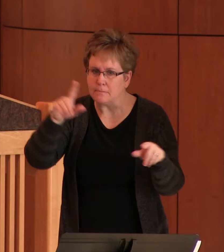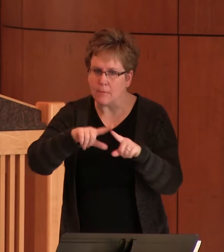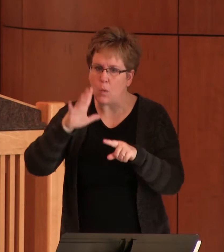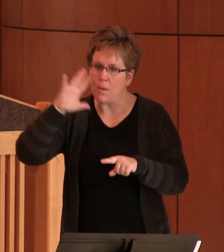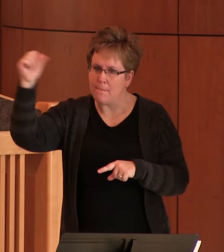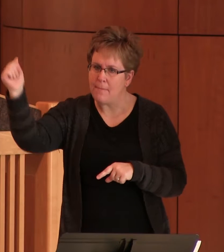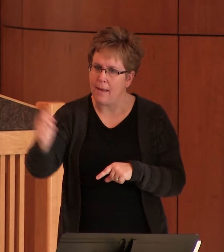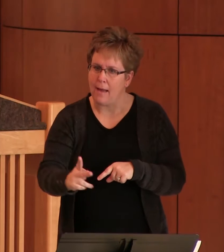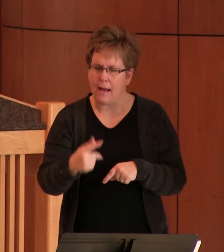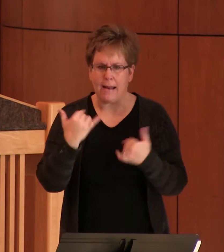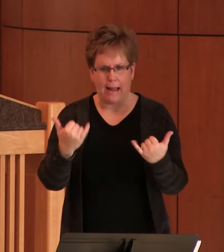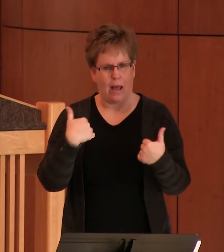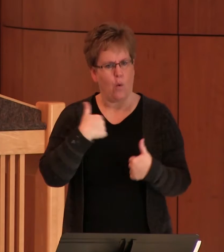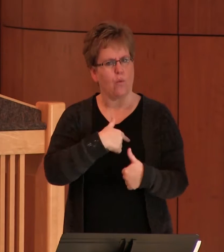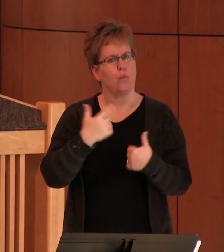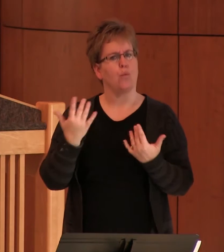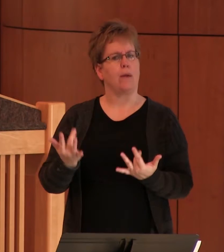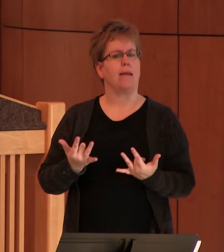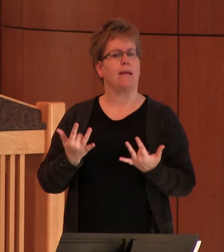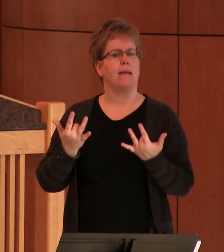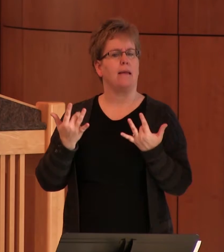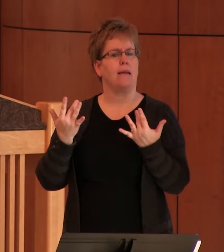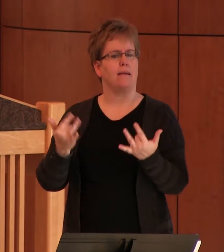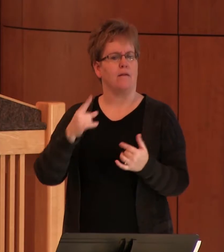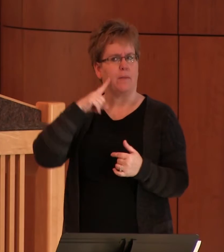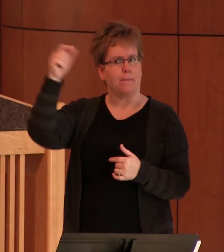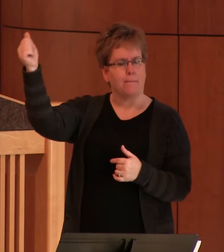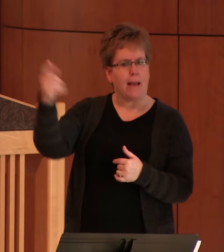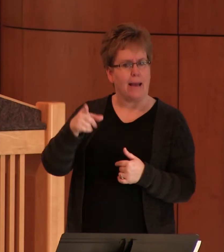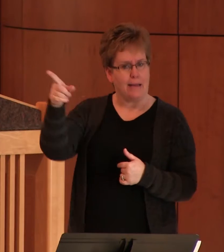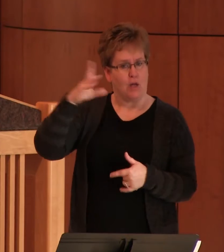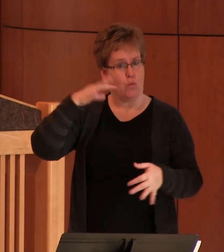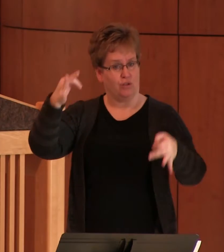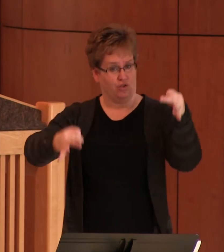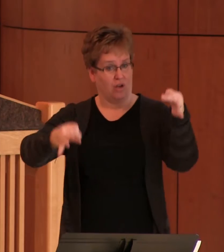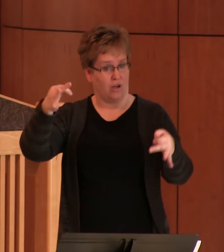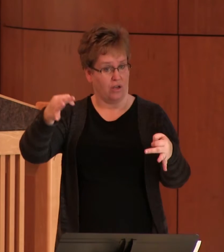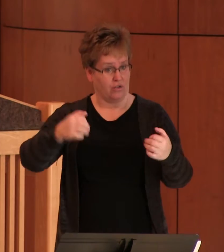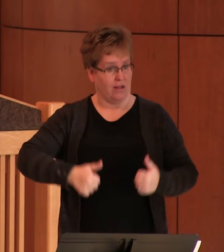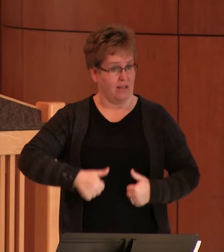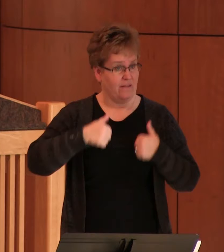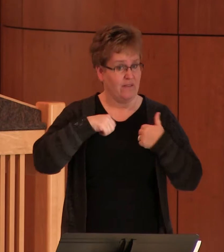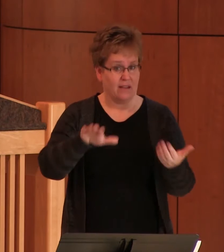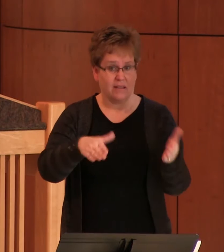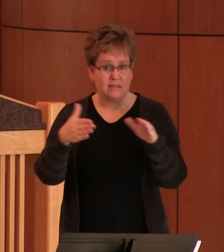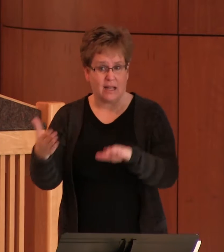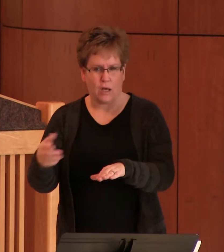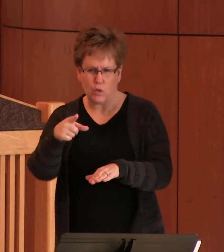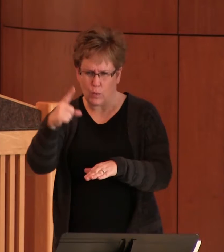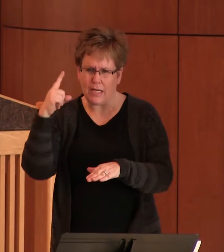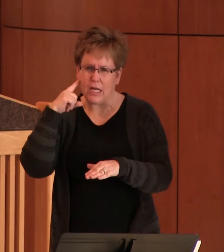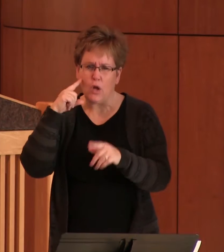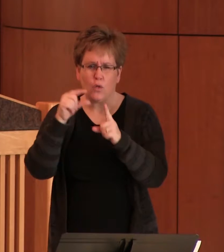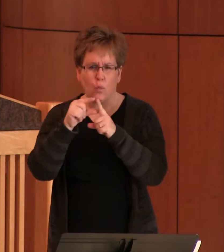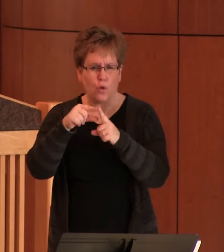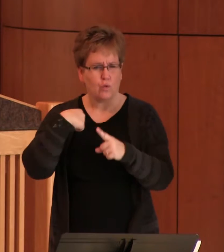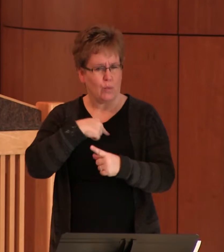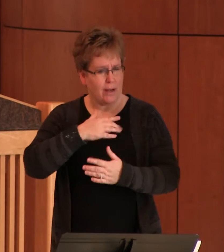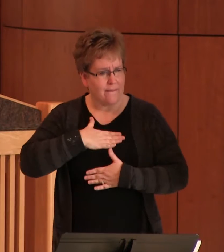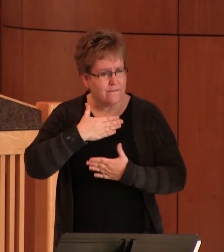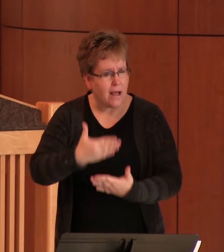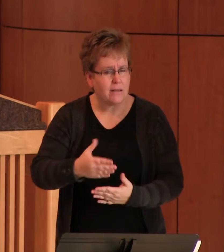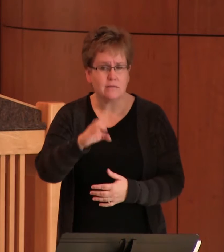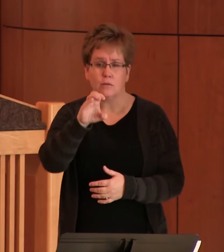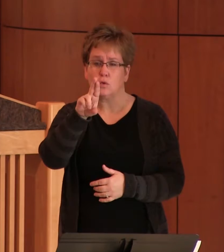And as we await for Jesus to return to judge the living and the dead, these words that we so often confess in the